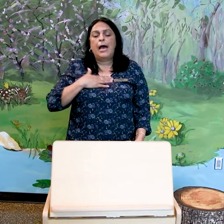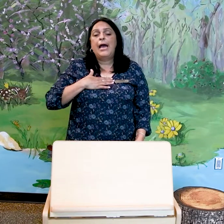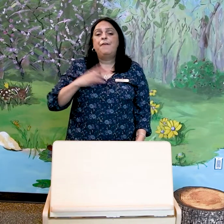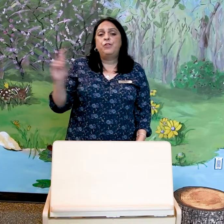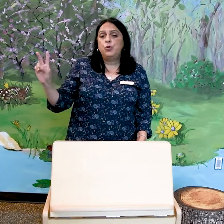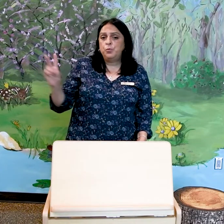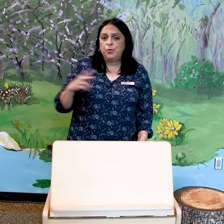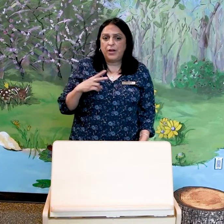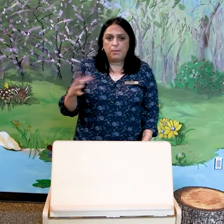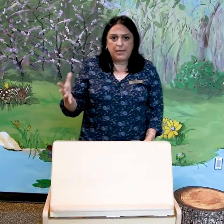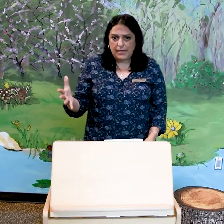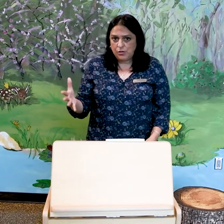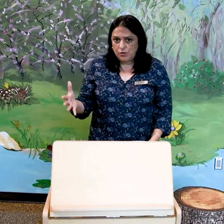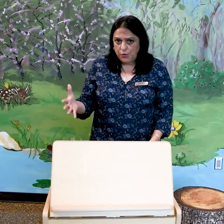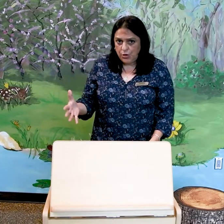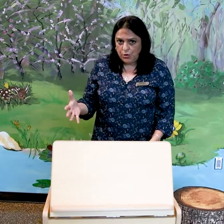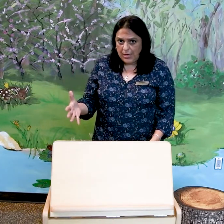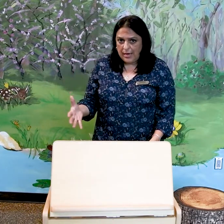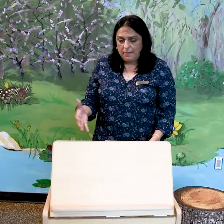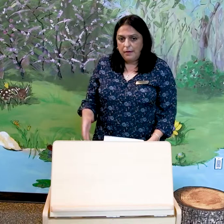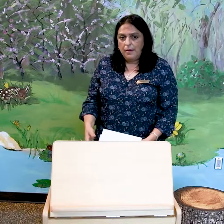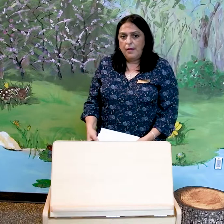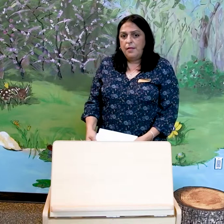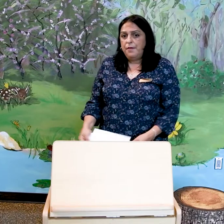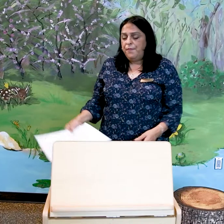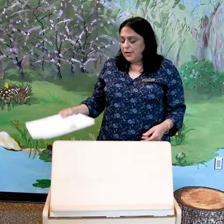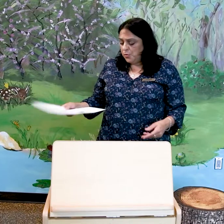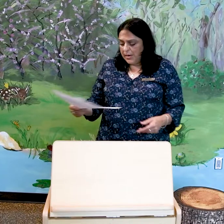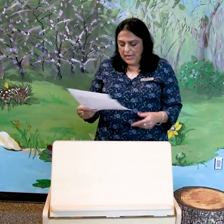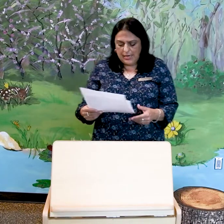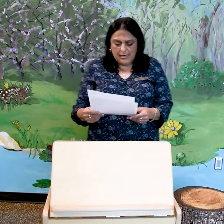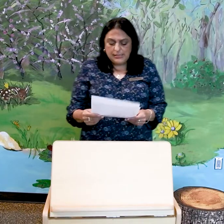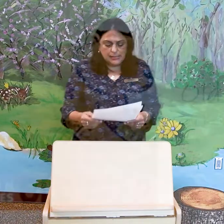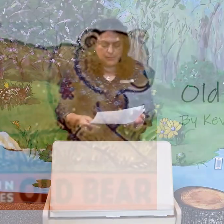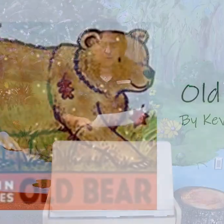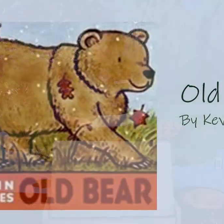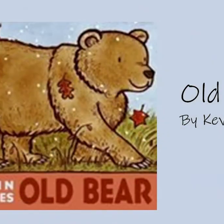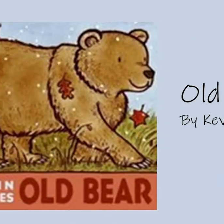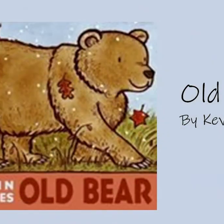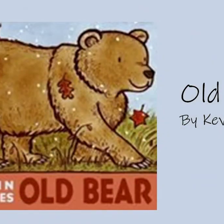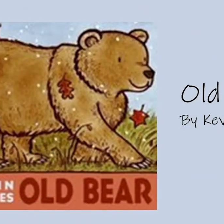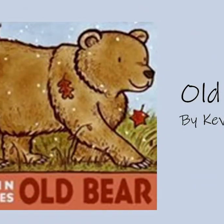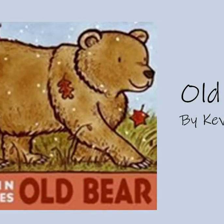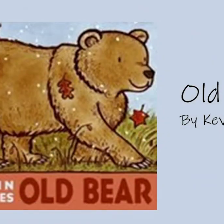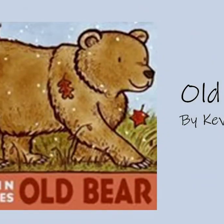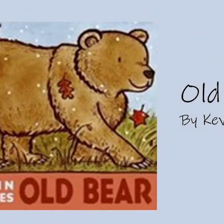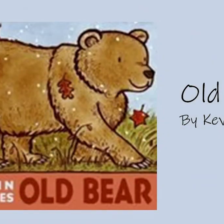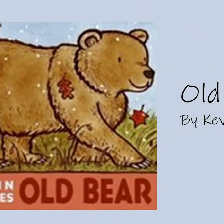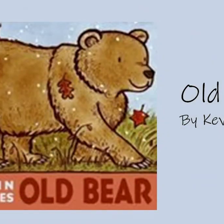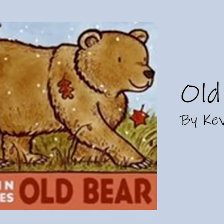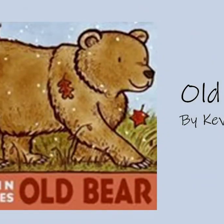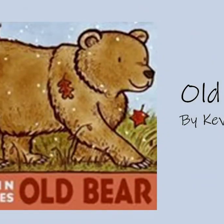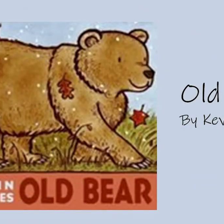have two book recommendations for you today. The first one is Old Bear by Kevin